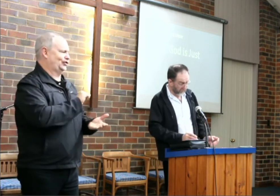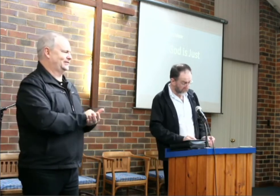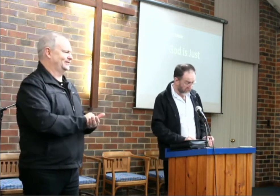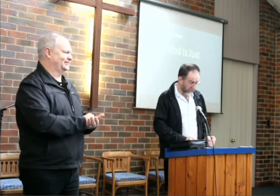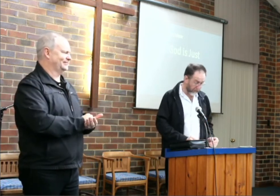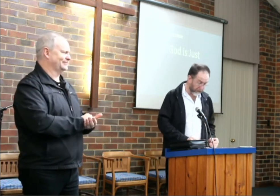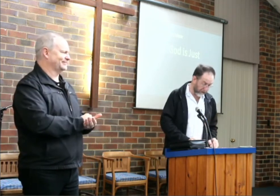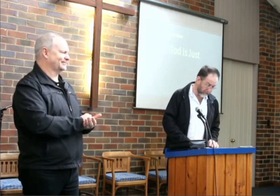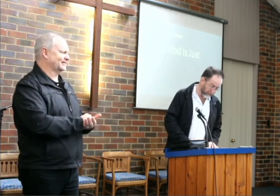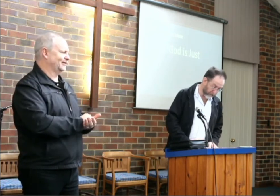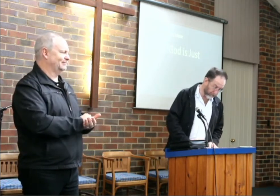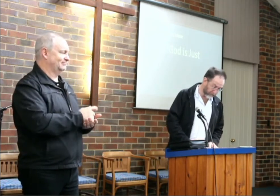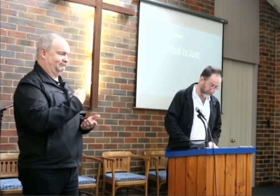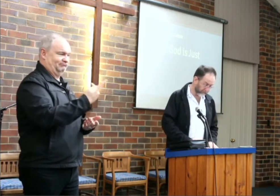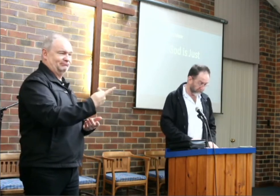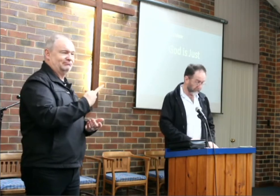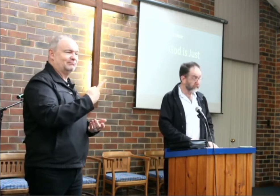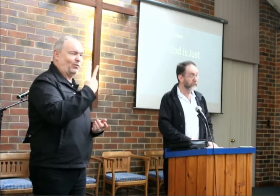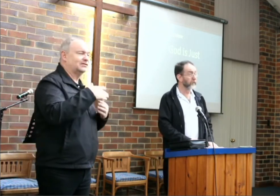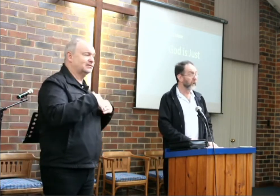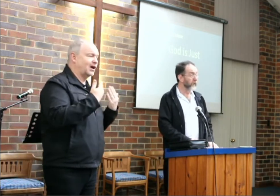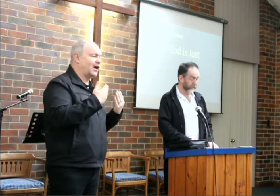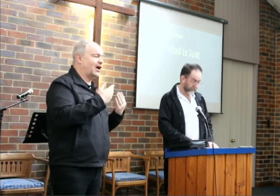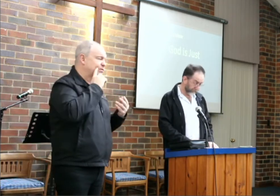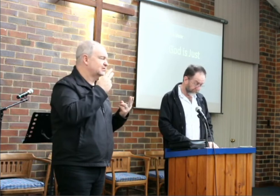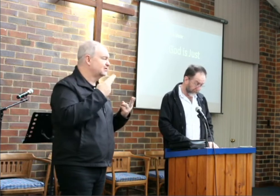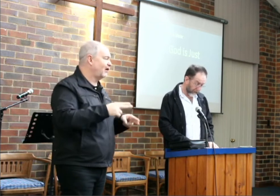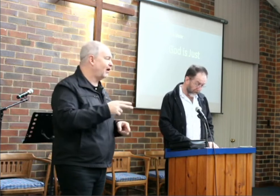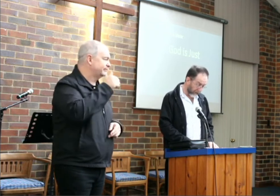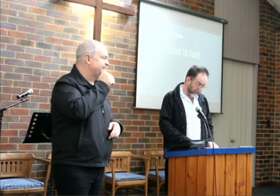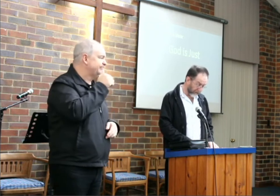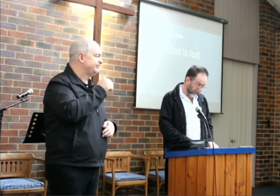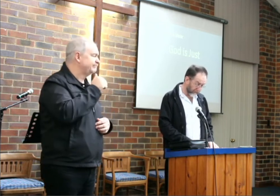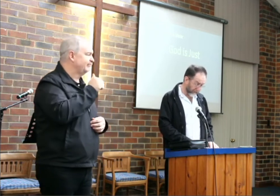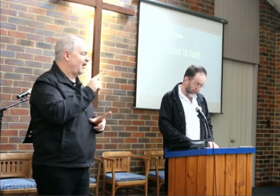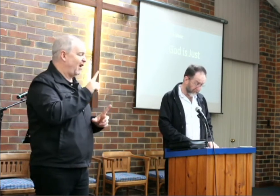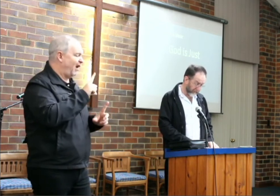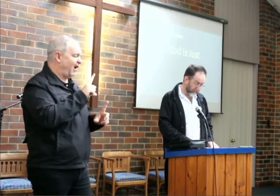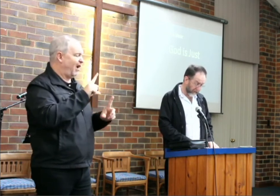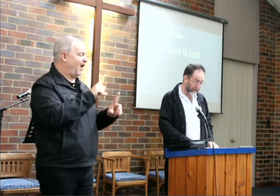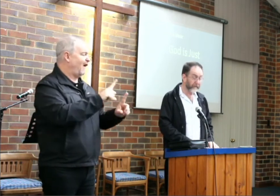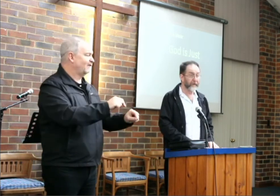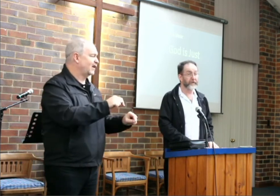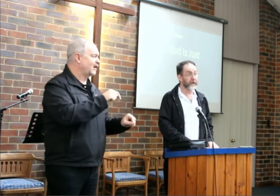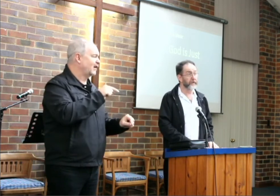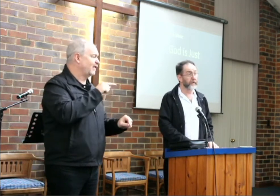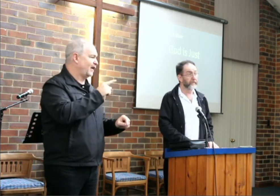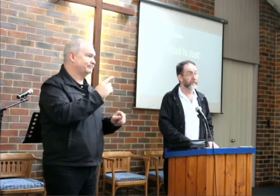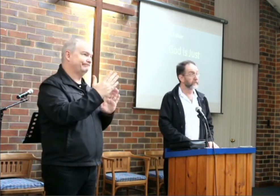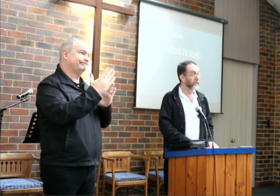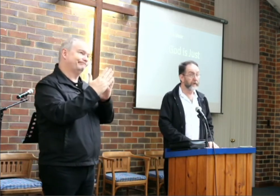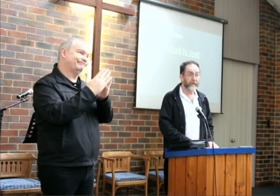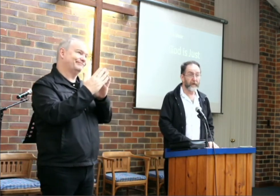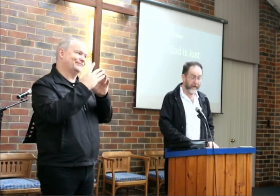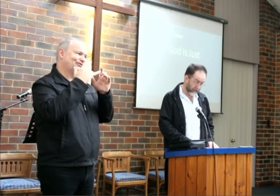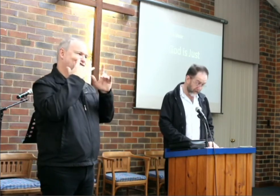And you and I, one day, well, we'll die. And after that, face judgment.